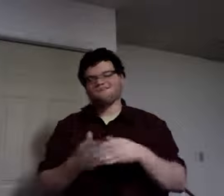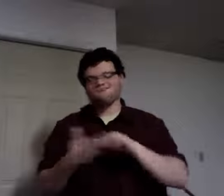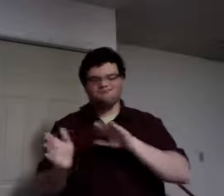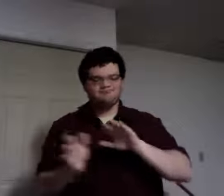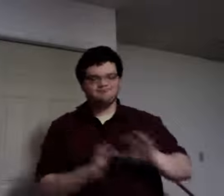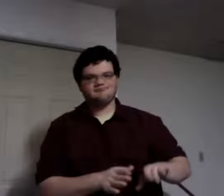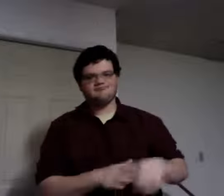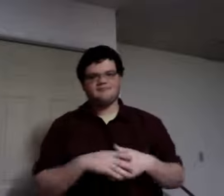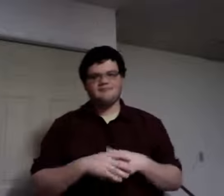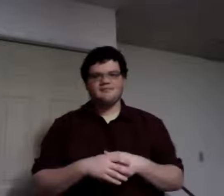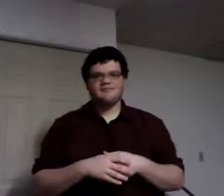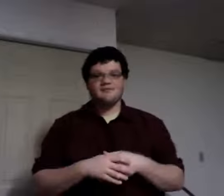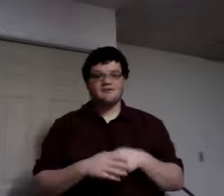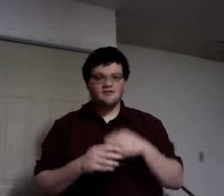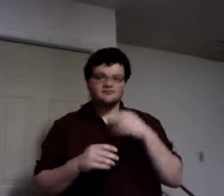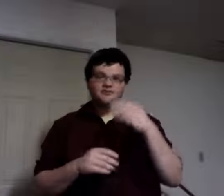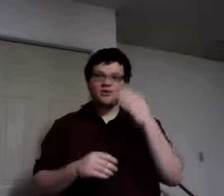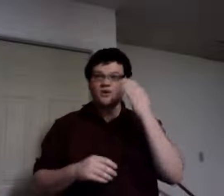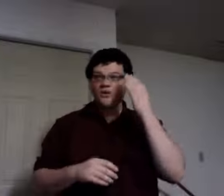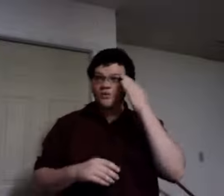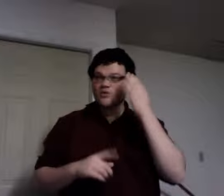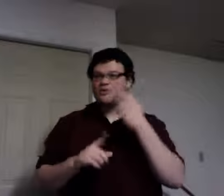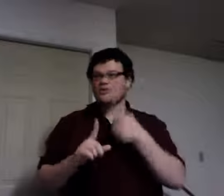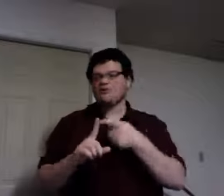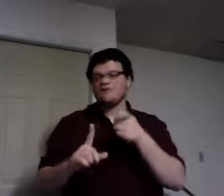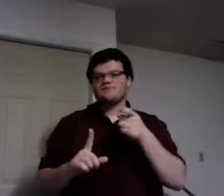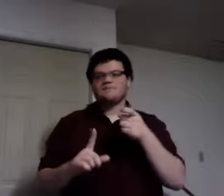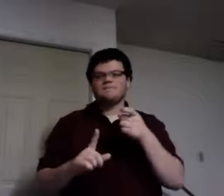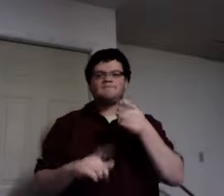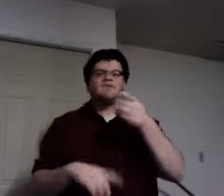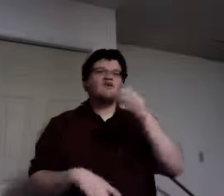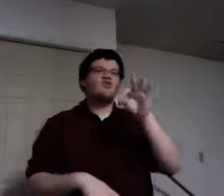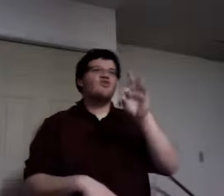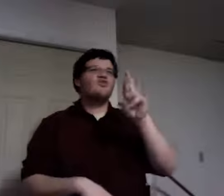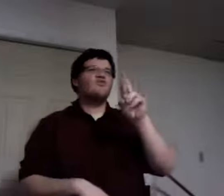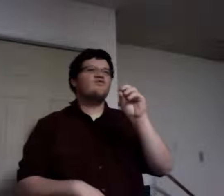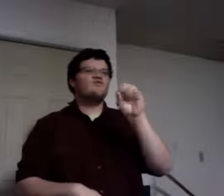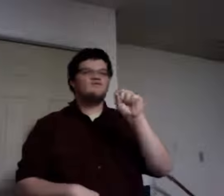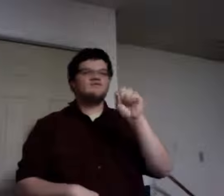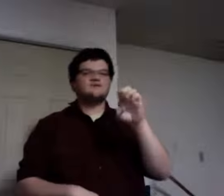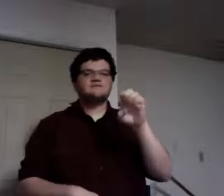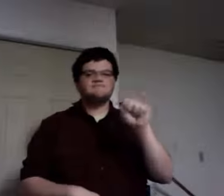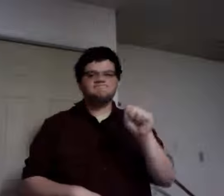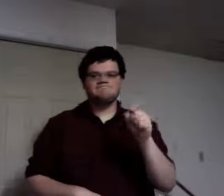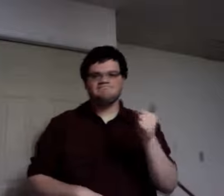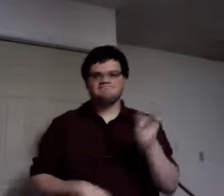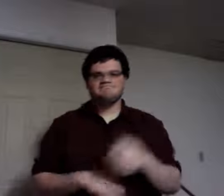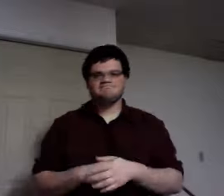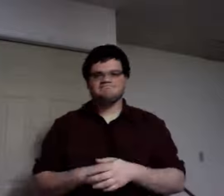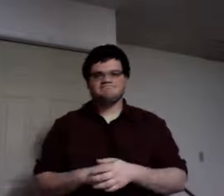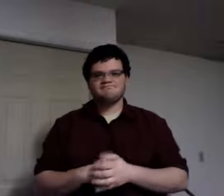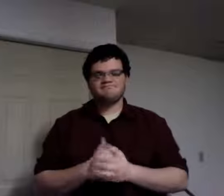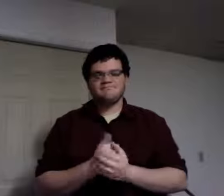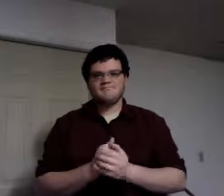So we know from the Coulomb forces, from electromagnetic forces, that these two positively charged nucleuses will not want to get